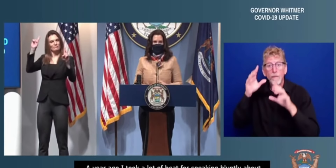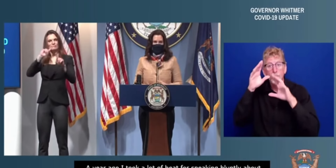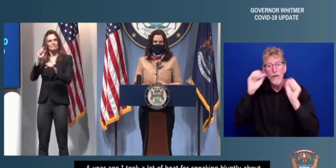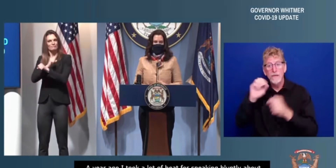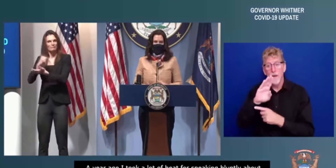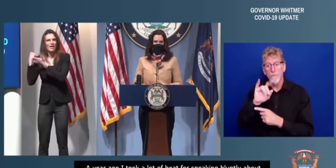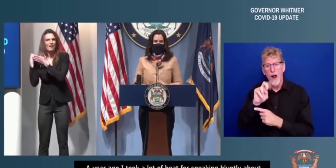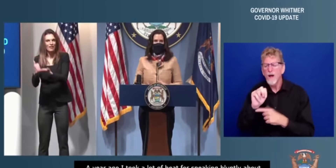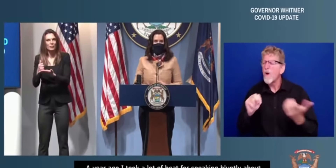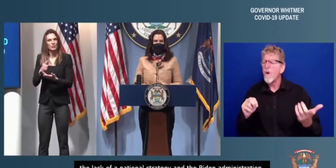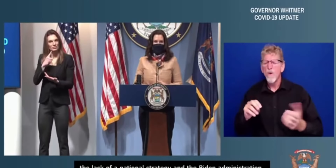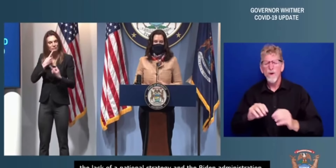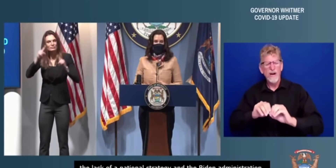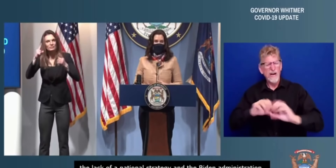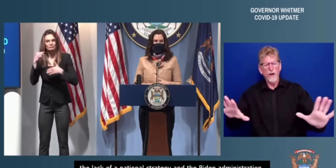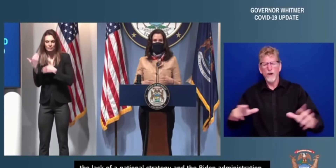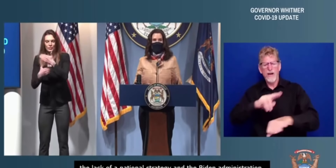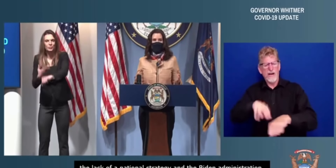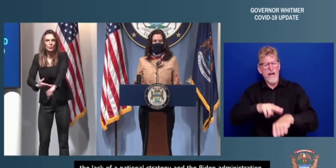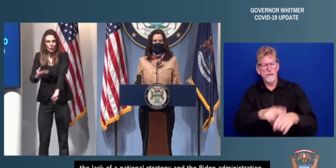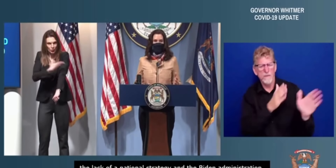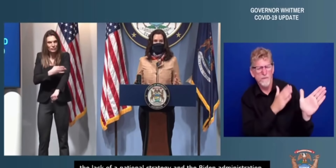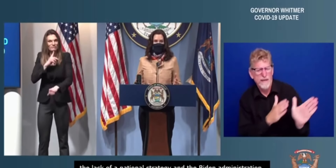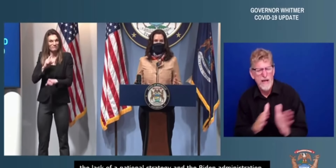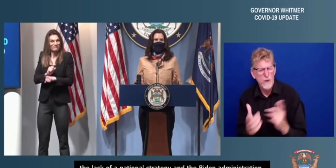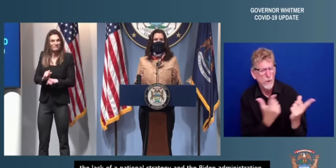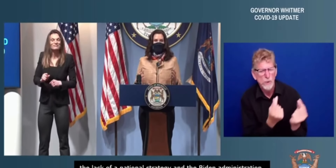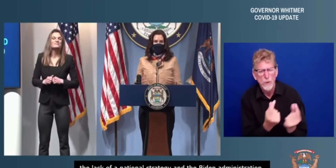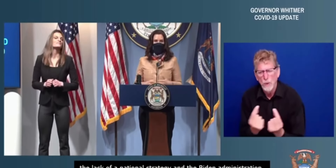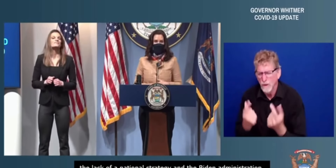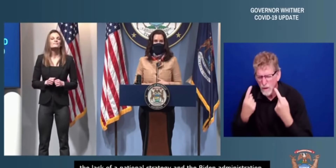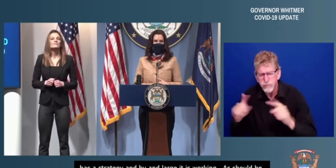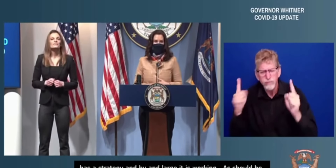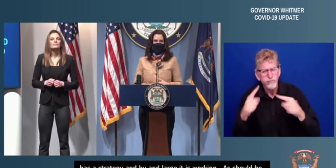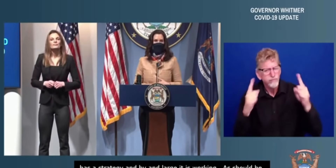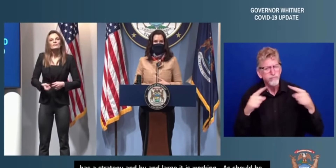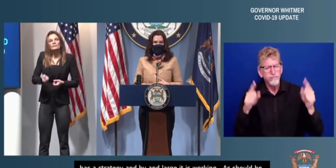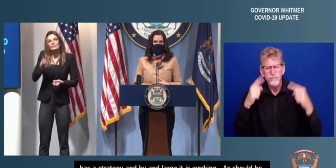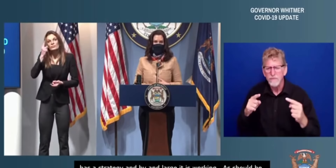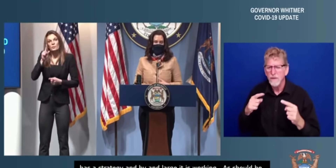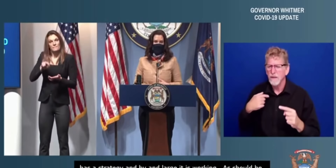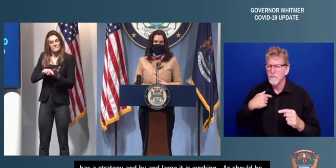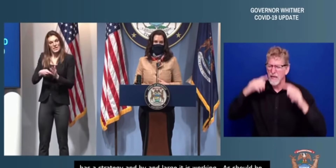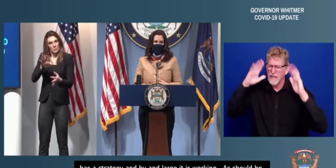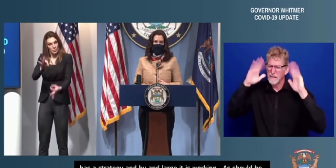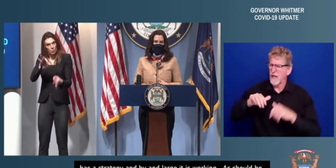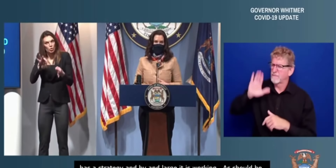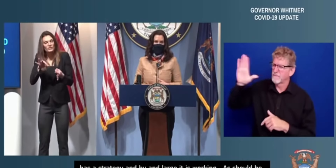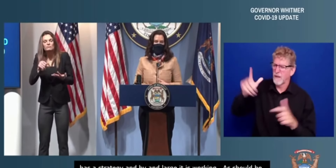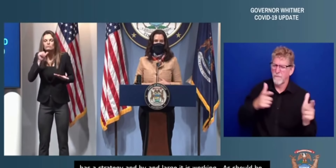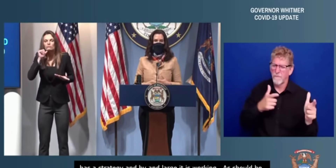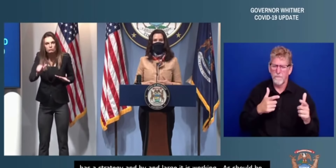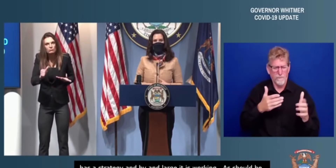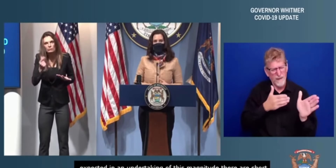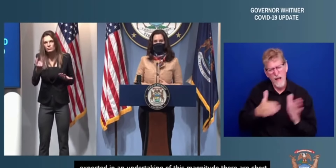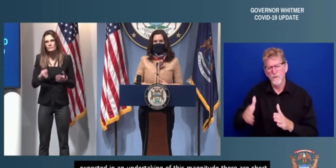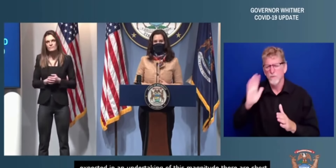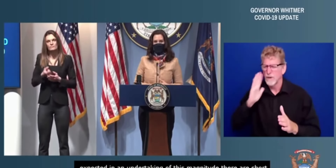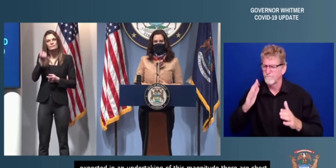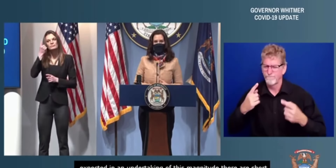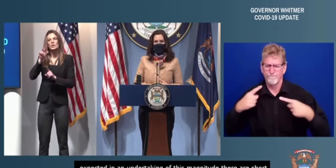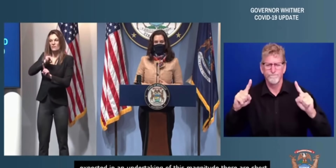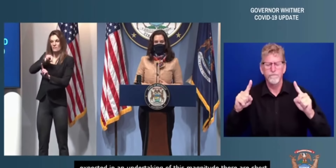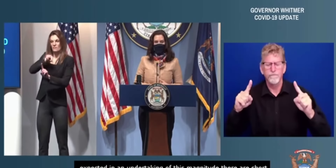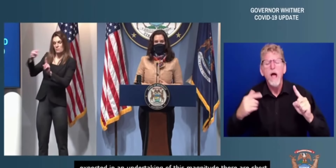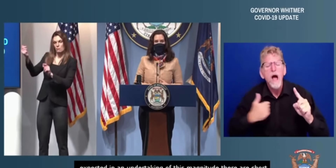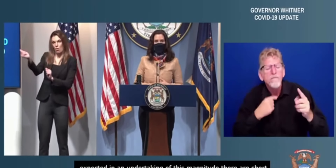be expected, though, in an undertaking of this magnitude, there are shortcomings and different points of view. I appreciate